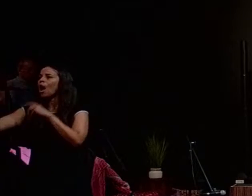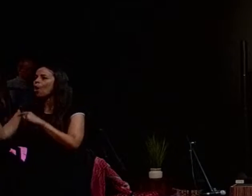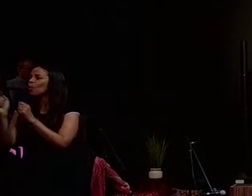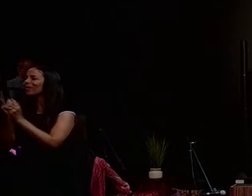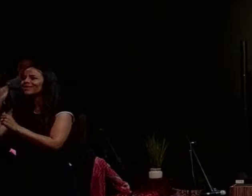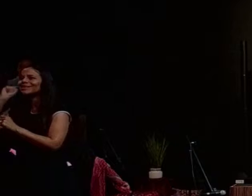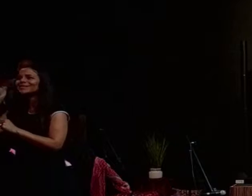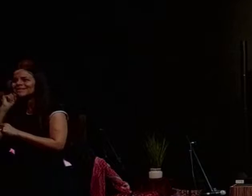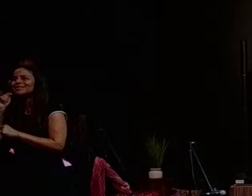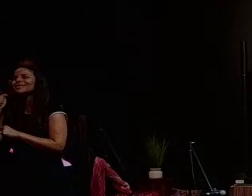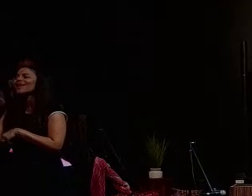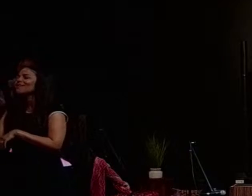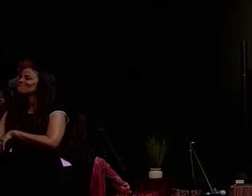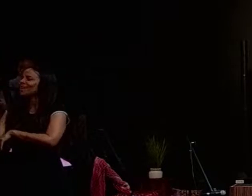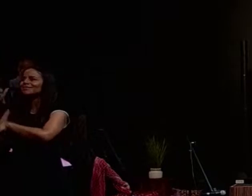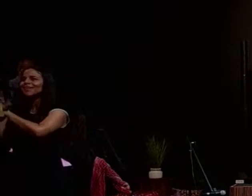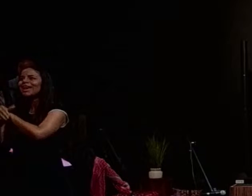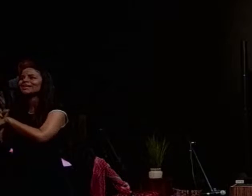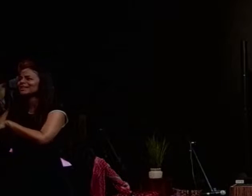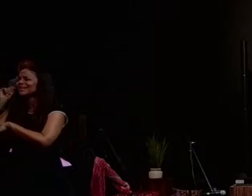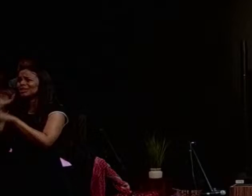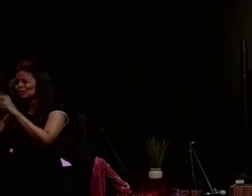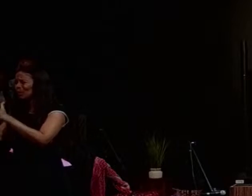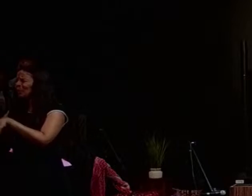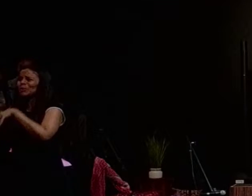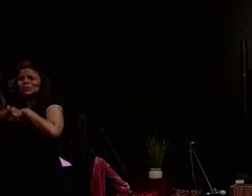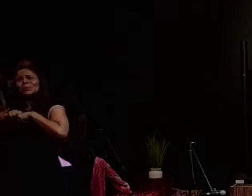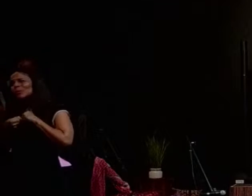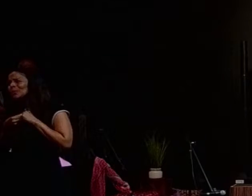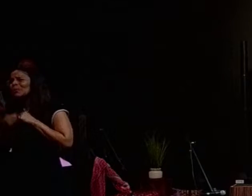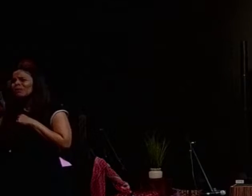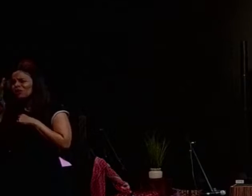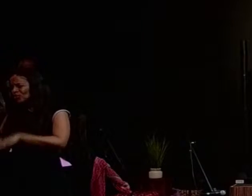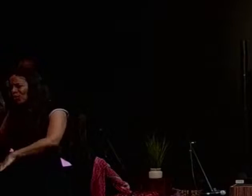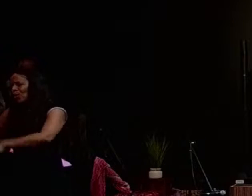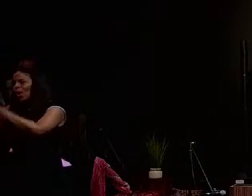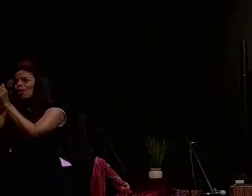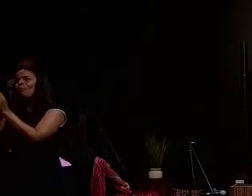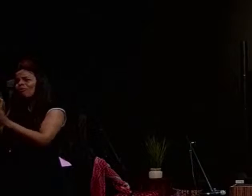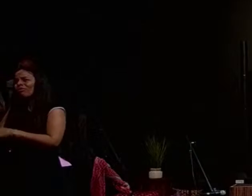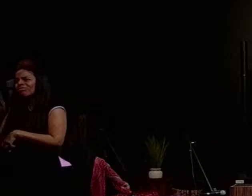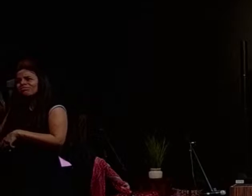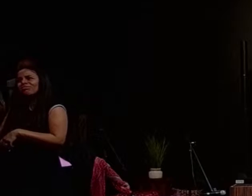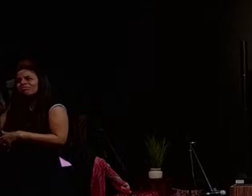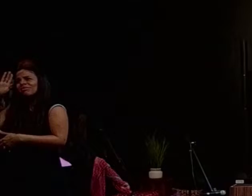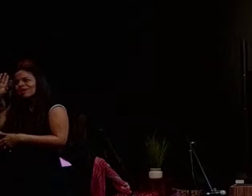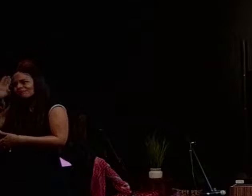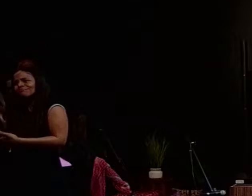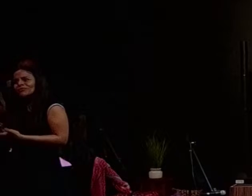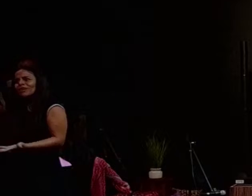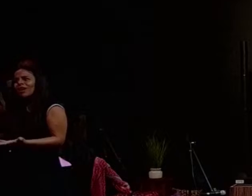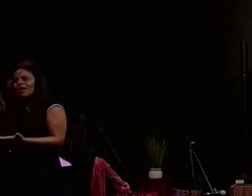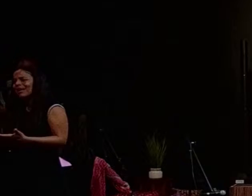It was heartbreaking, you know? These guys they're hurting, you know? A lot of these guys grew up with that Thurston kids, and they don't know how to feel. They don't